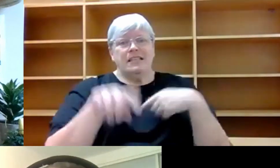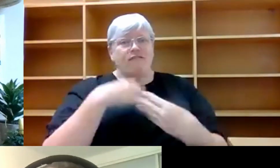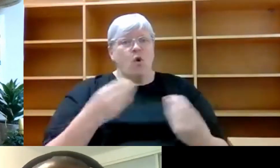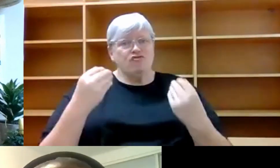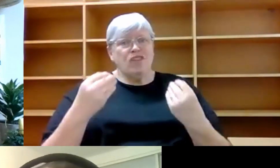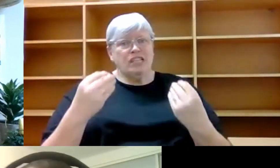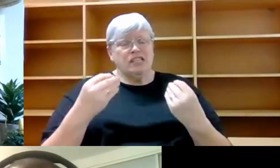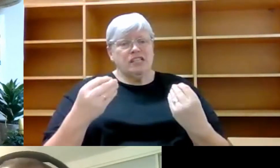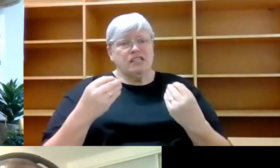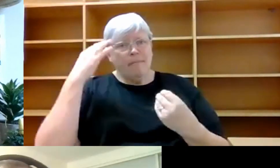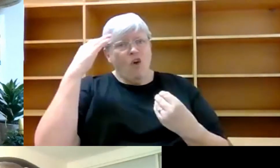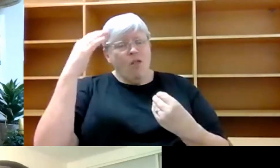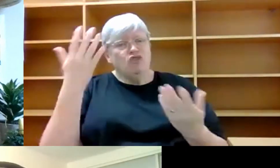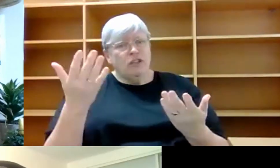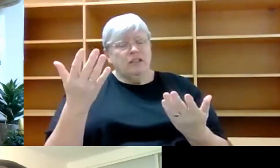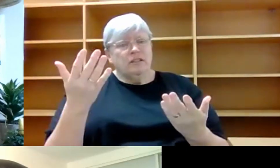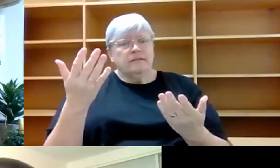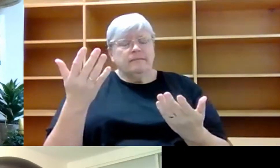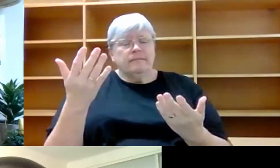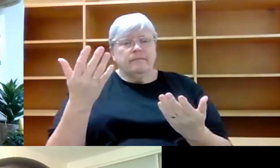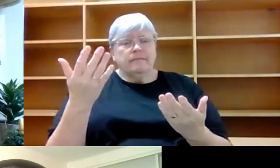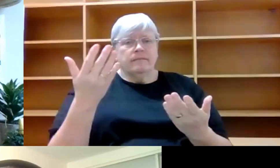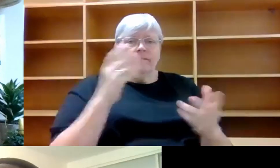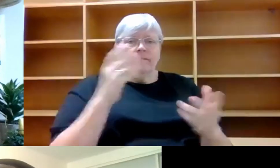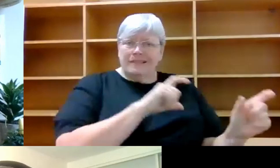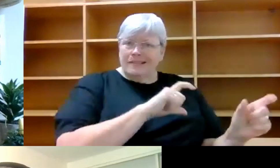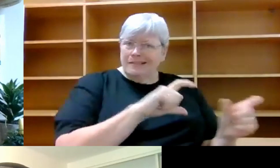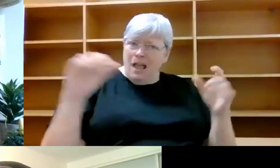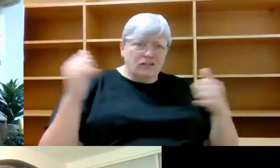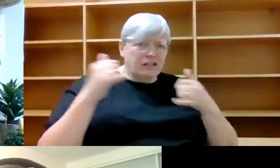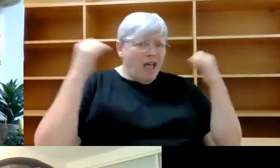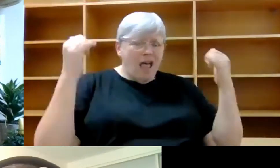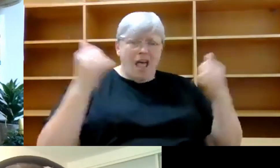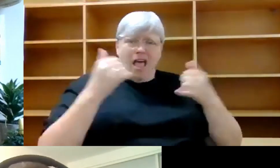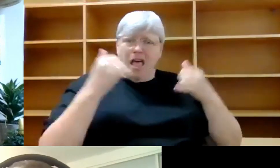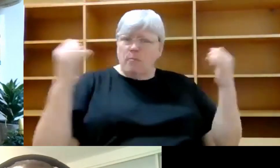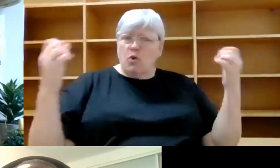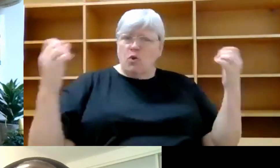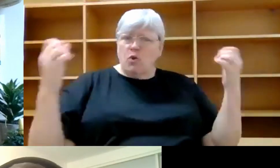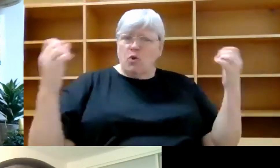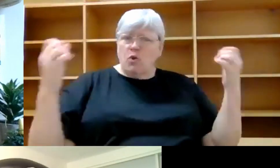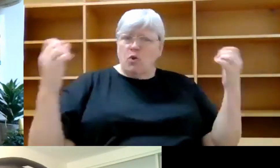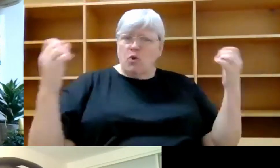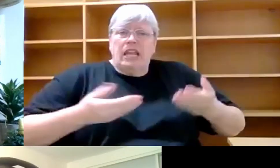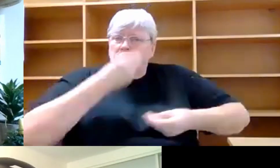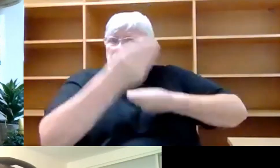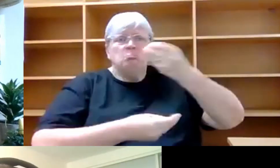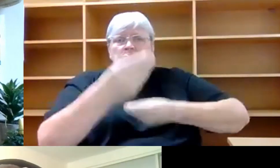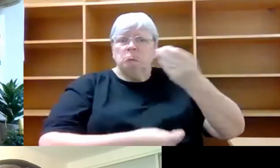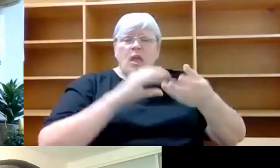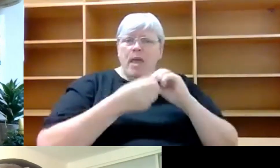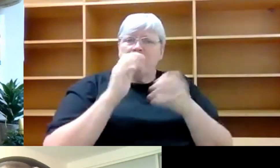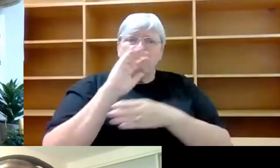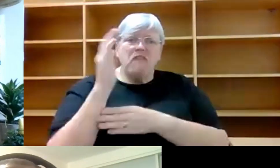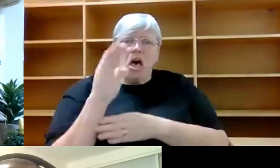mythology and so on, Greek mythology. And they're still celebrated as heroes today, aren't they? And stories are told about them, films are made about them,